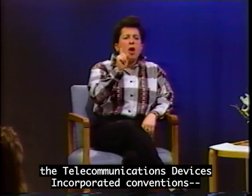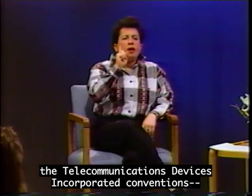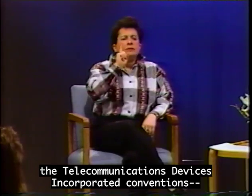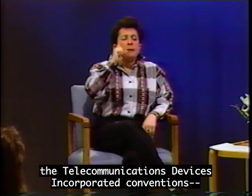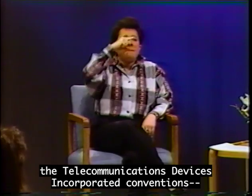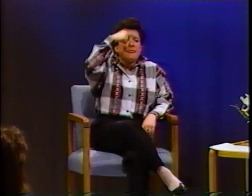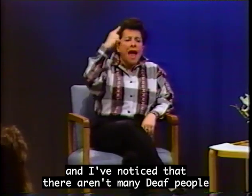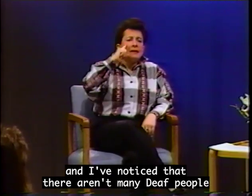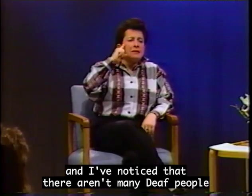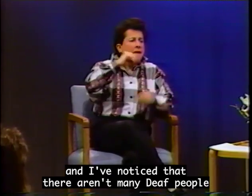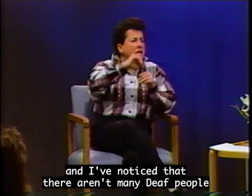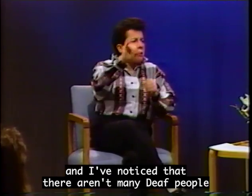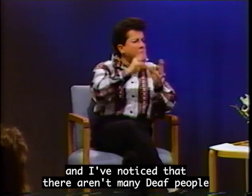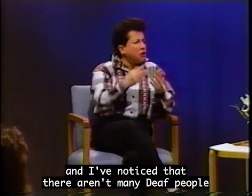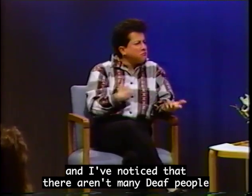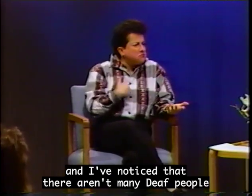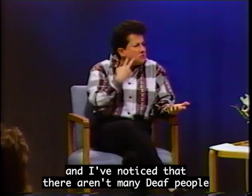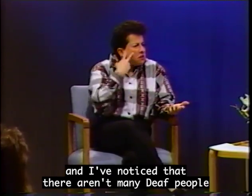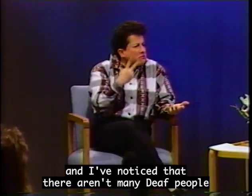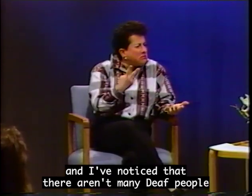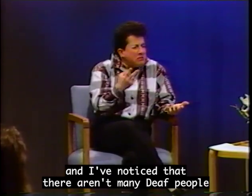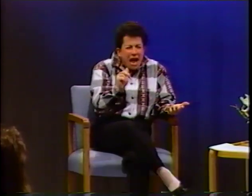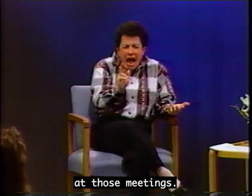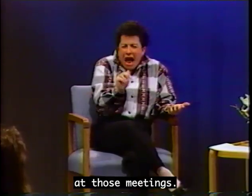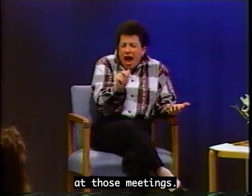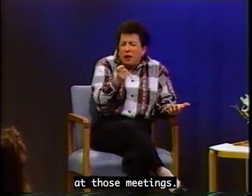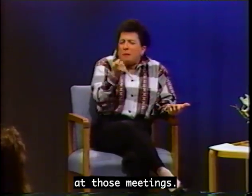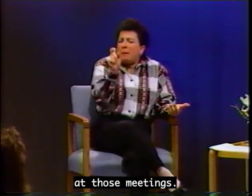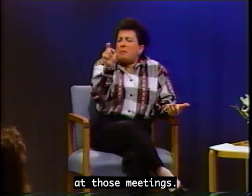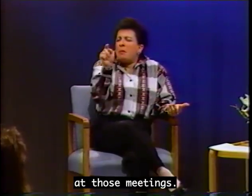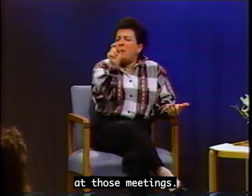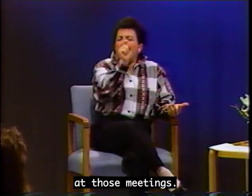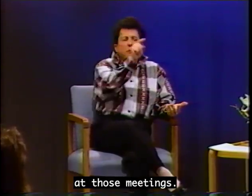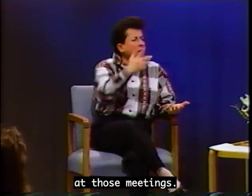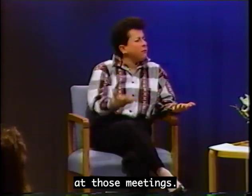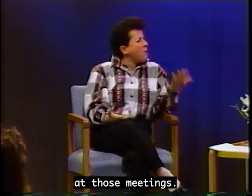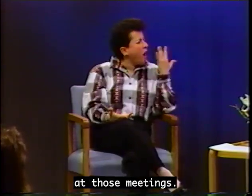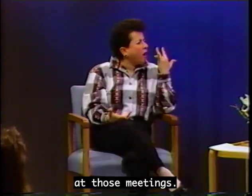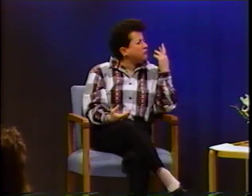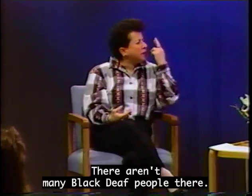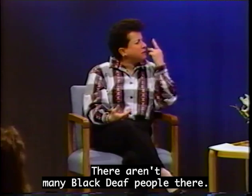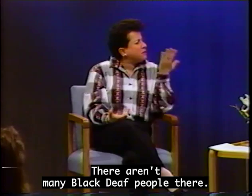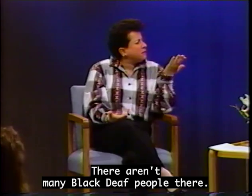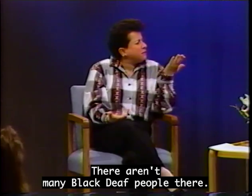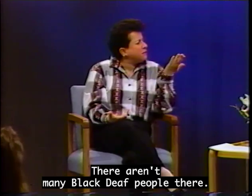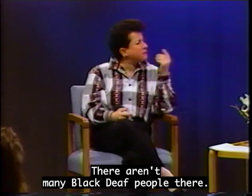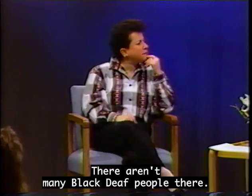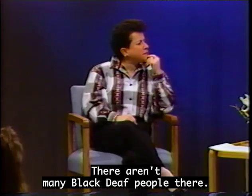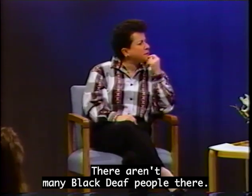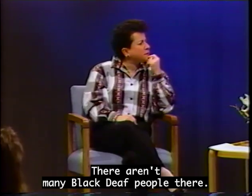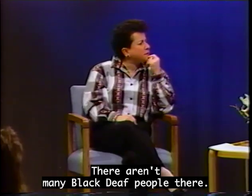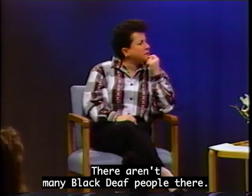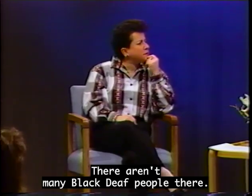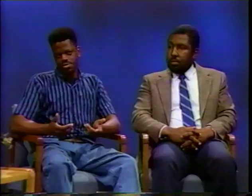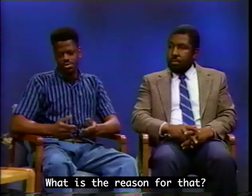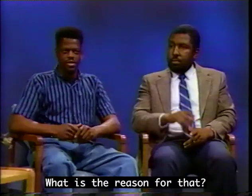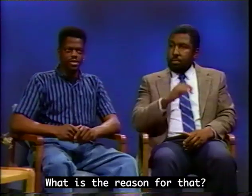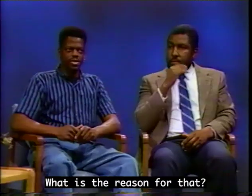conventions, and I've noticed that there aren't many deaf people at those meetings. There aren't many black deaf people there. What is the reason for